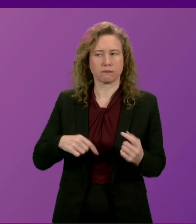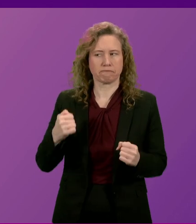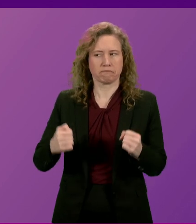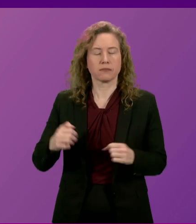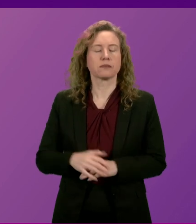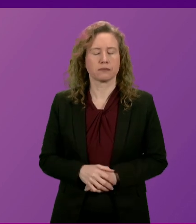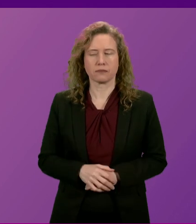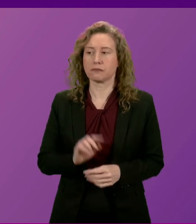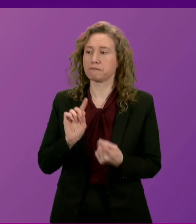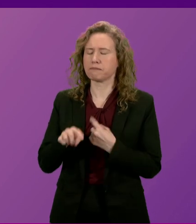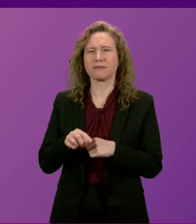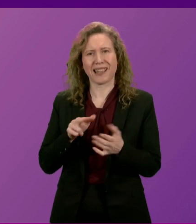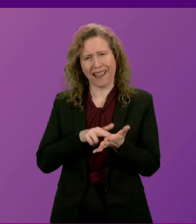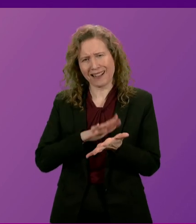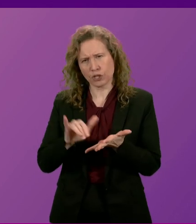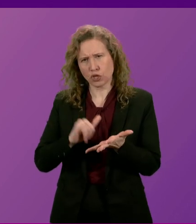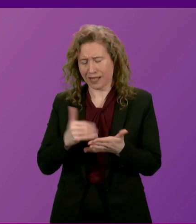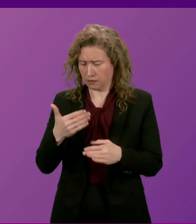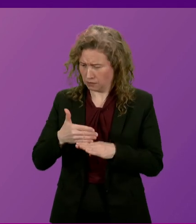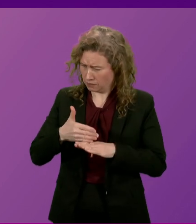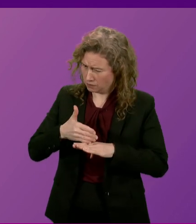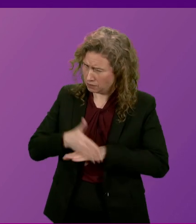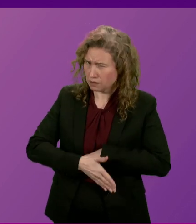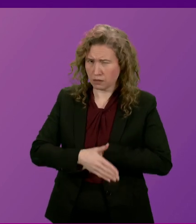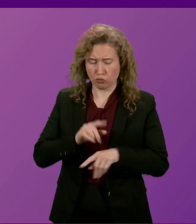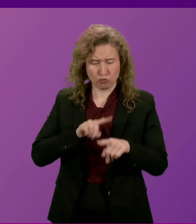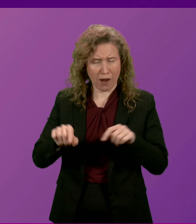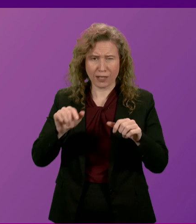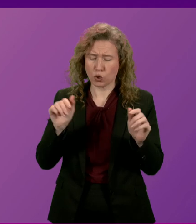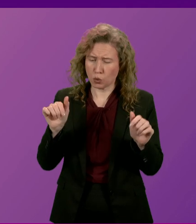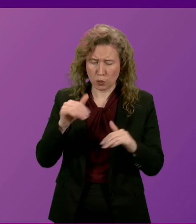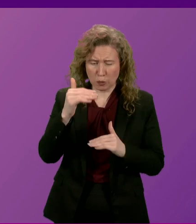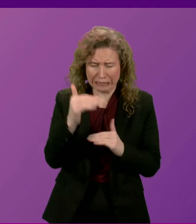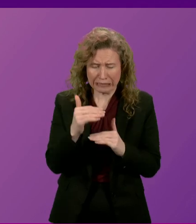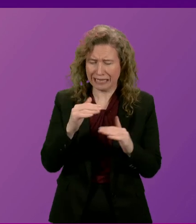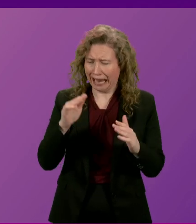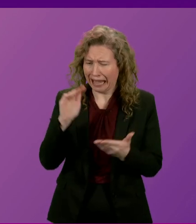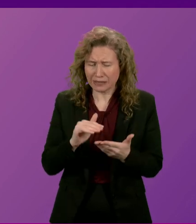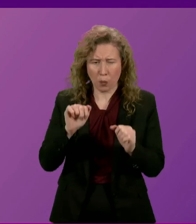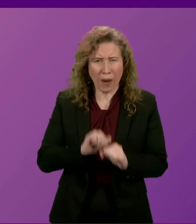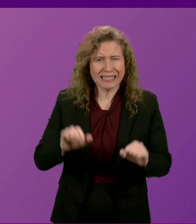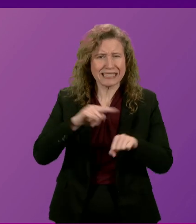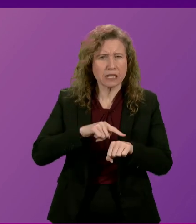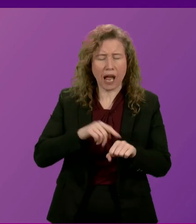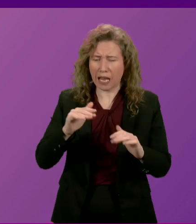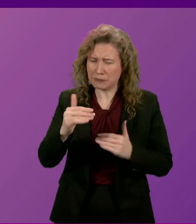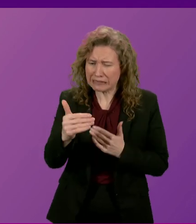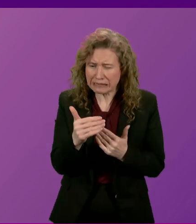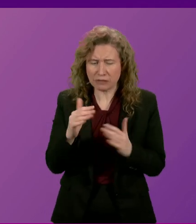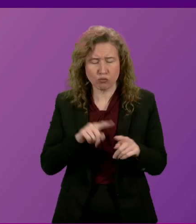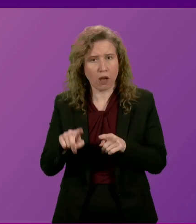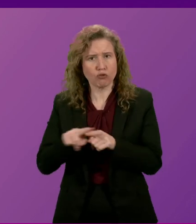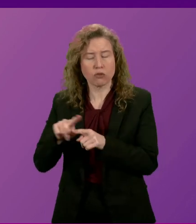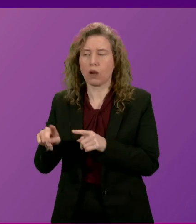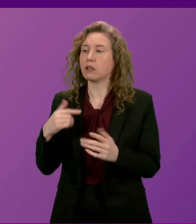The National Health Service is working to reduce waiting times for individuals. And what we see from the latest